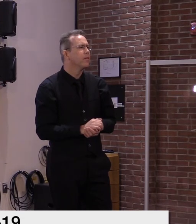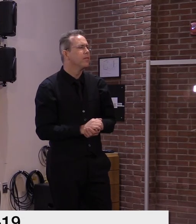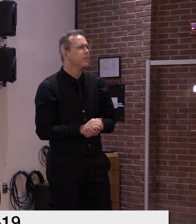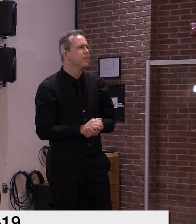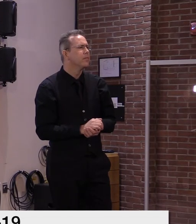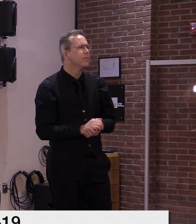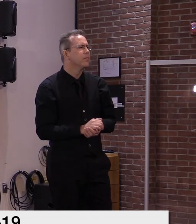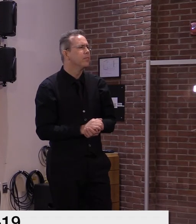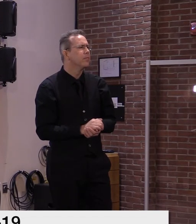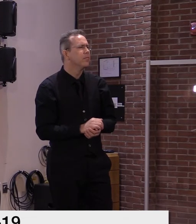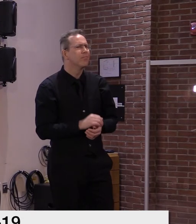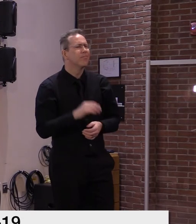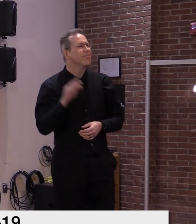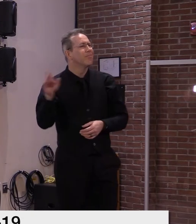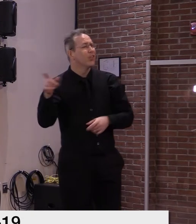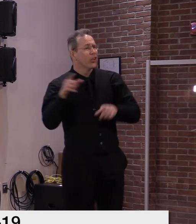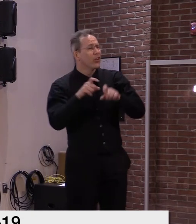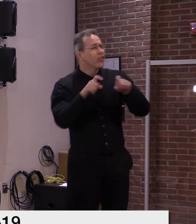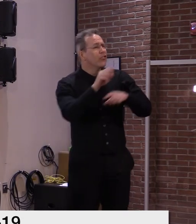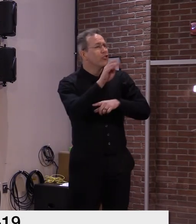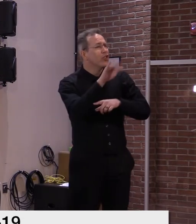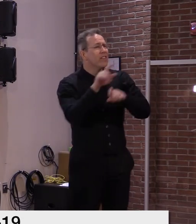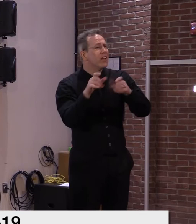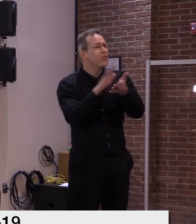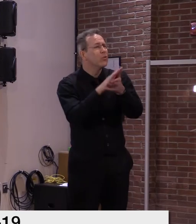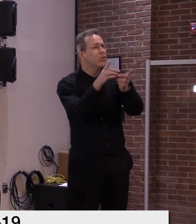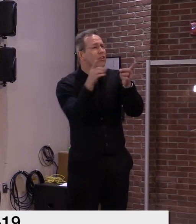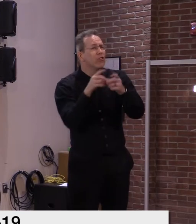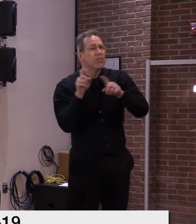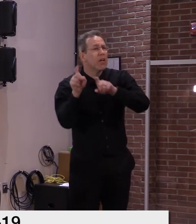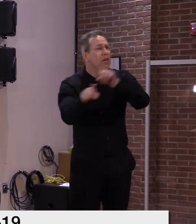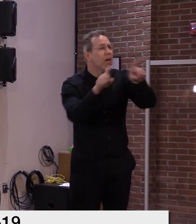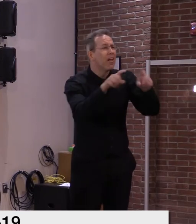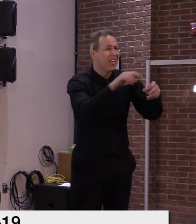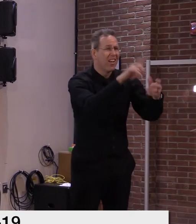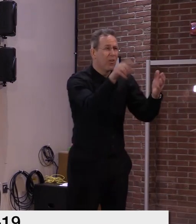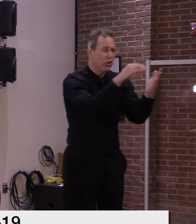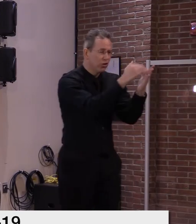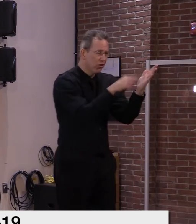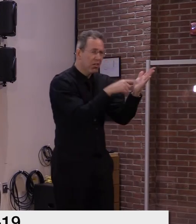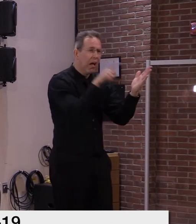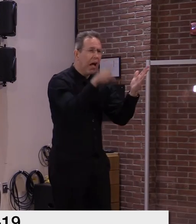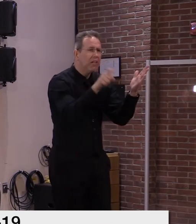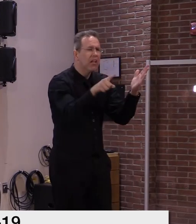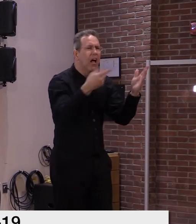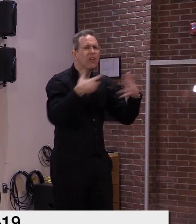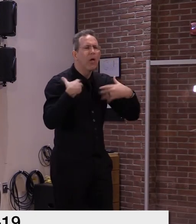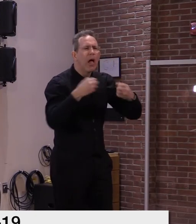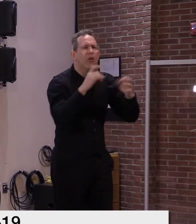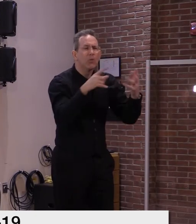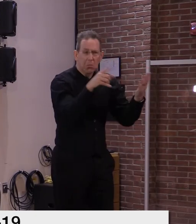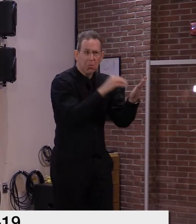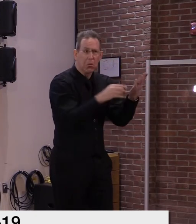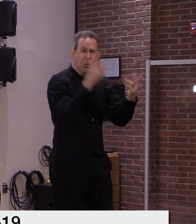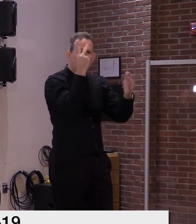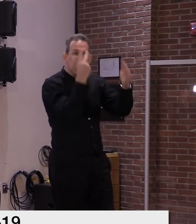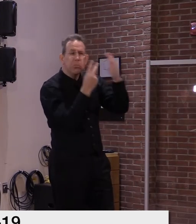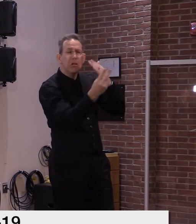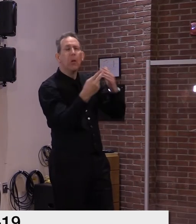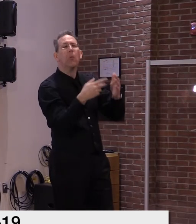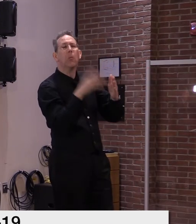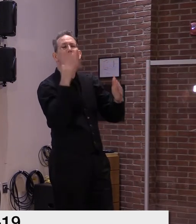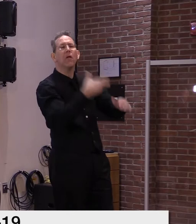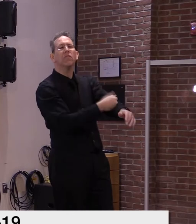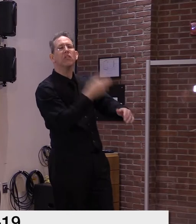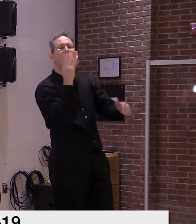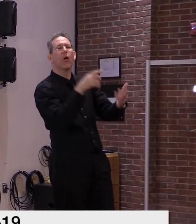vaccine, or what are those reasons? Yeah, it was your original question. You know, the health department would like to see that information disaggregated to understand to what